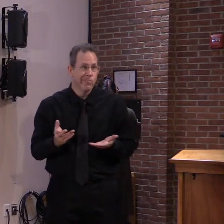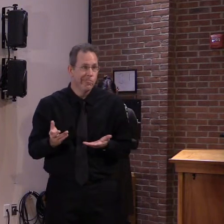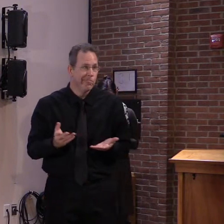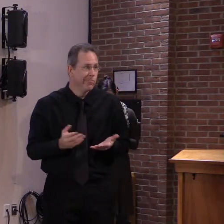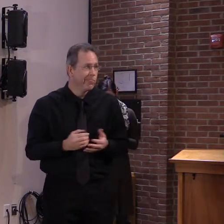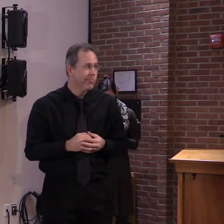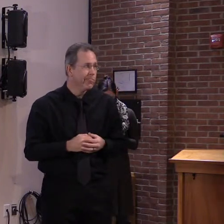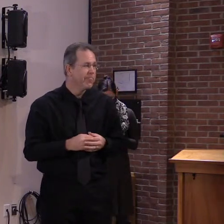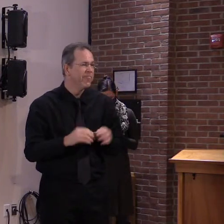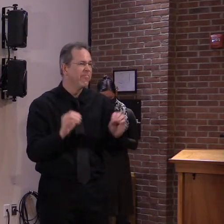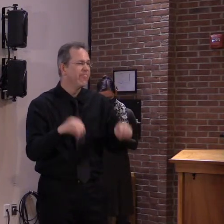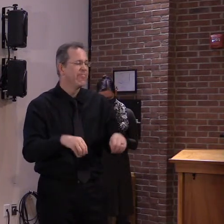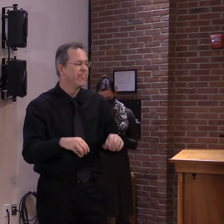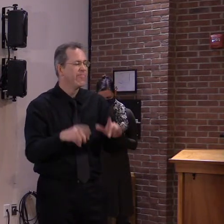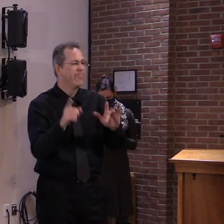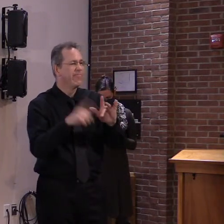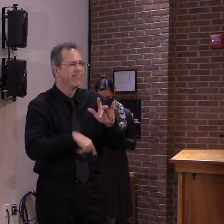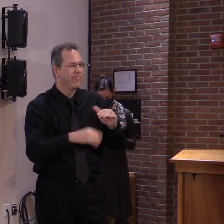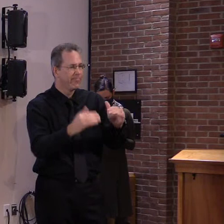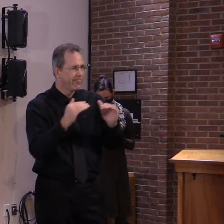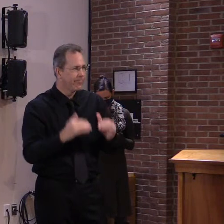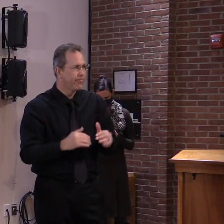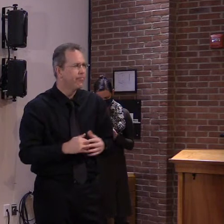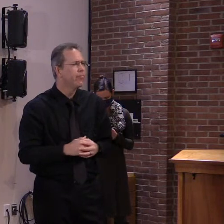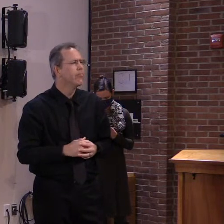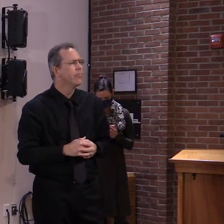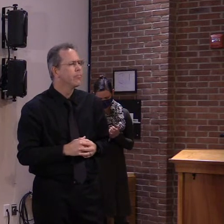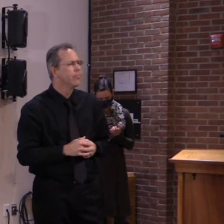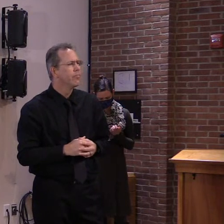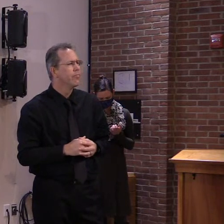All right, we'll move to Lisa Loomis, the Valley Reporter.